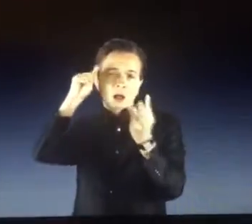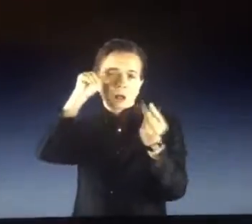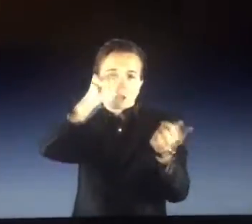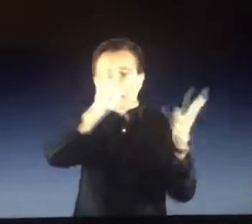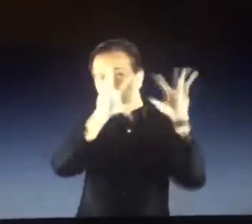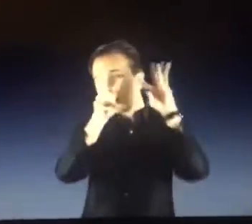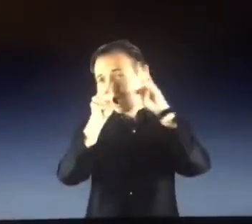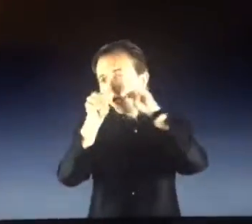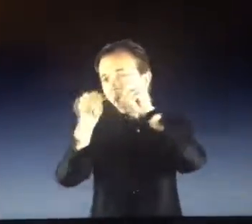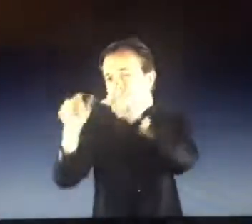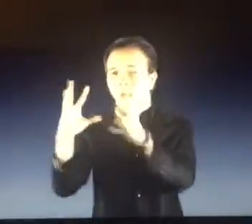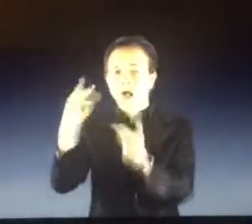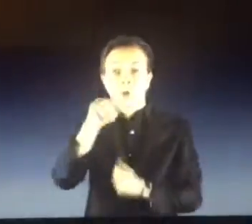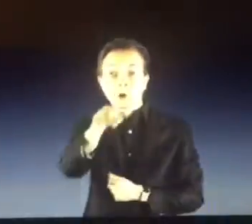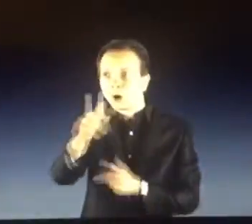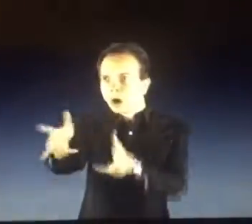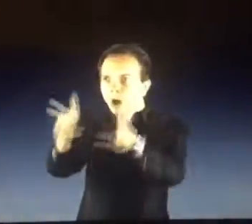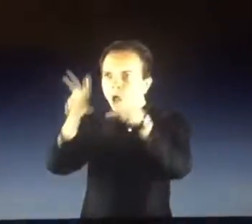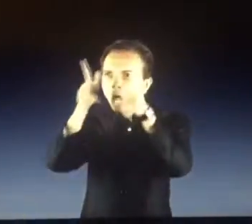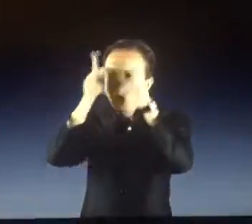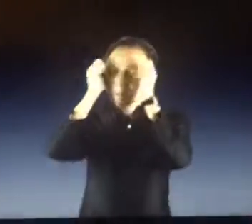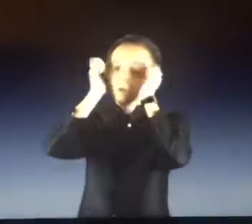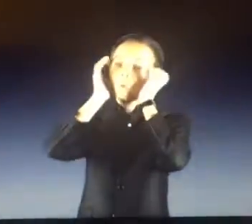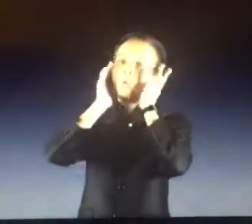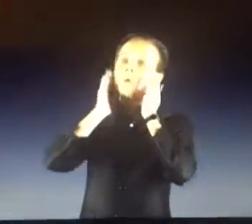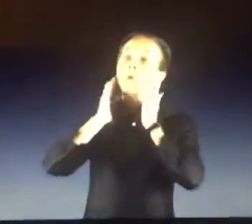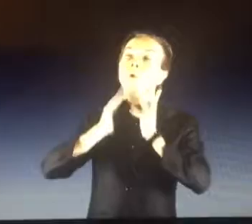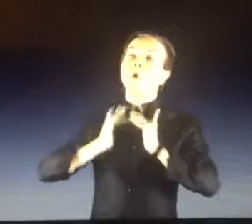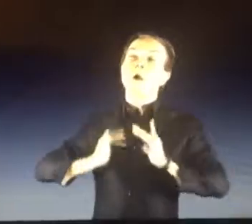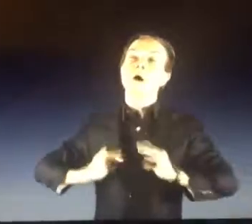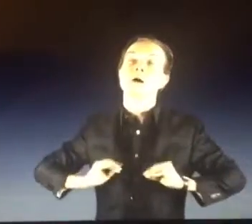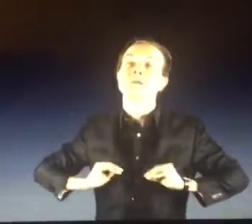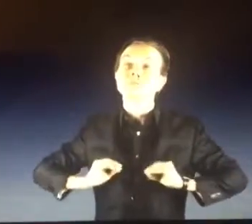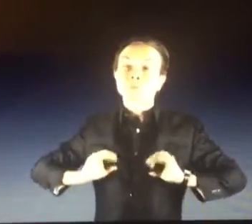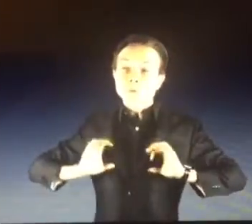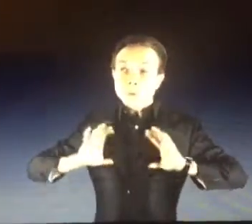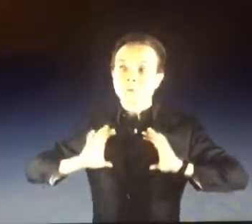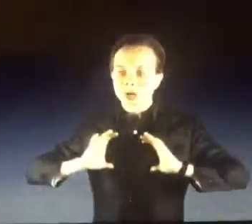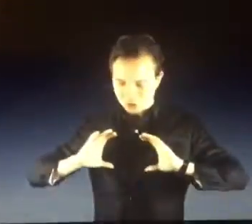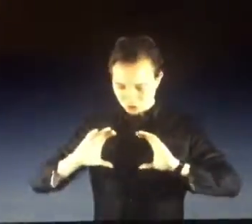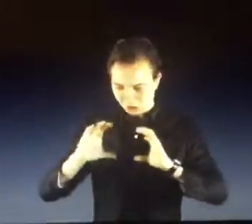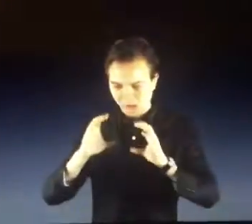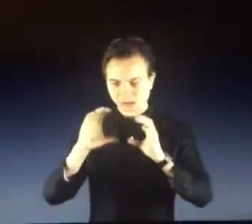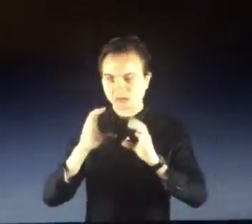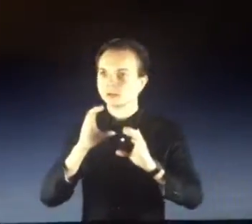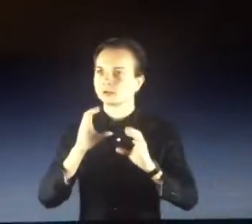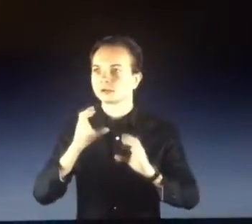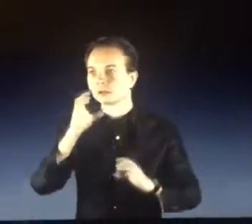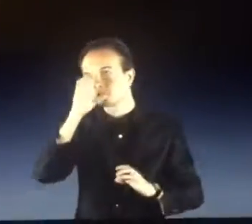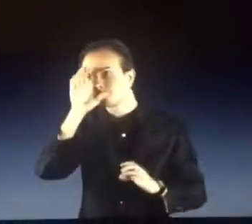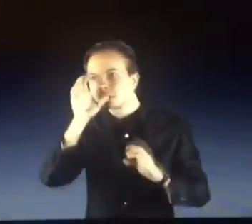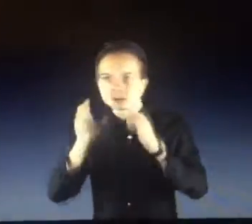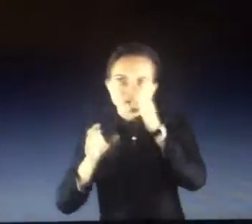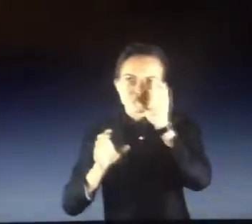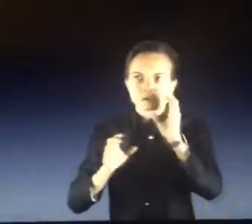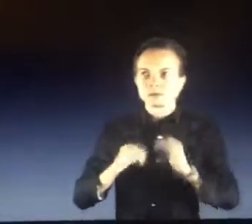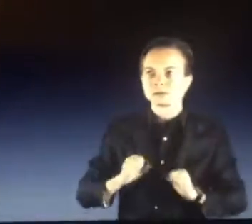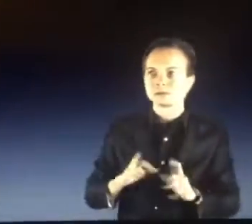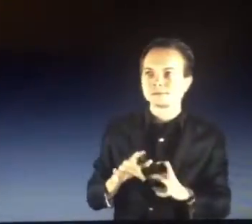everything is gorgeous, seemingly fluid, and you're just taking it all in and just hoping you can drink it up.